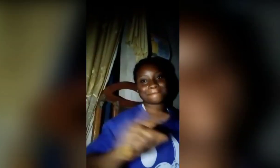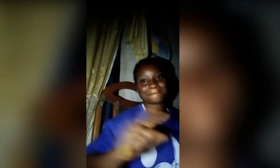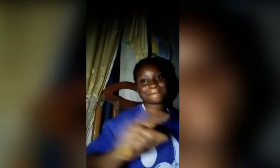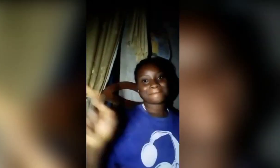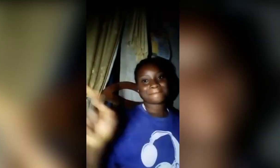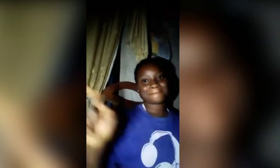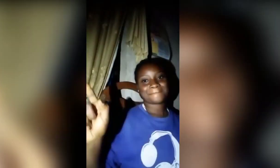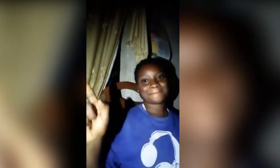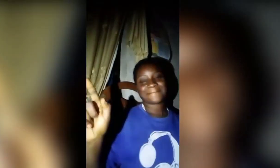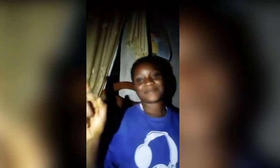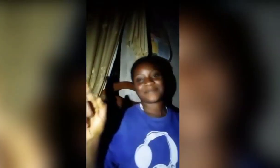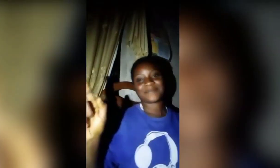Perfect.